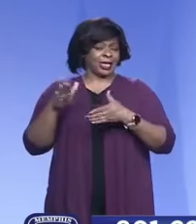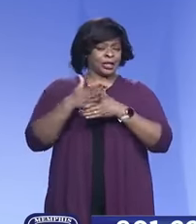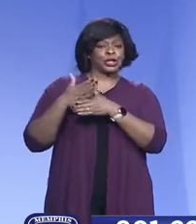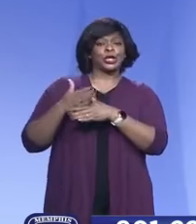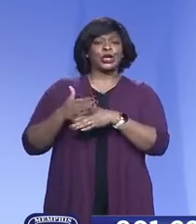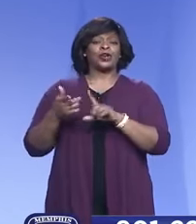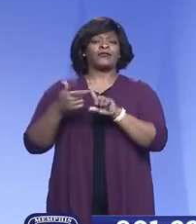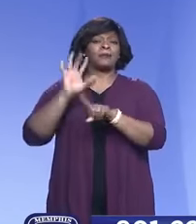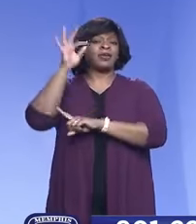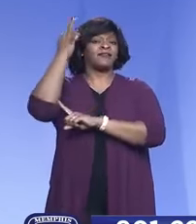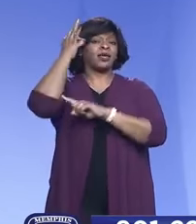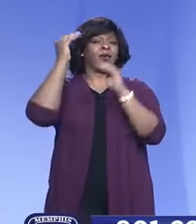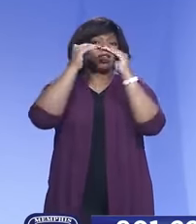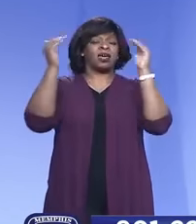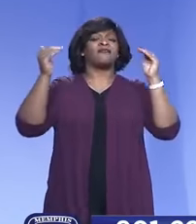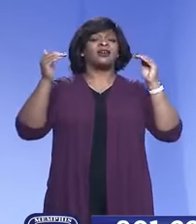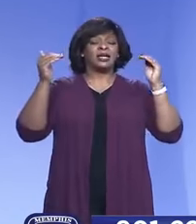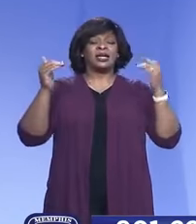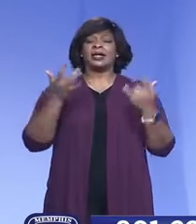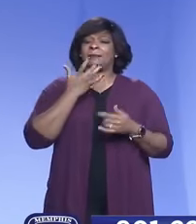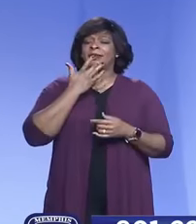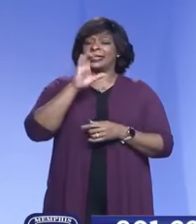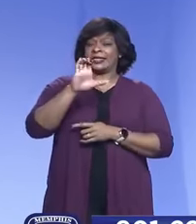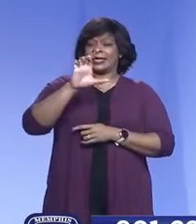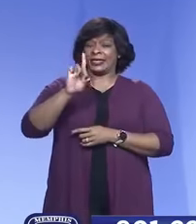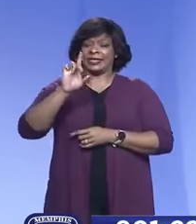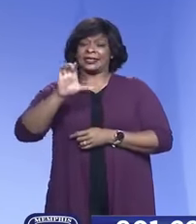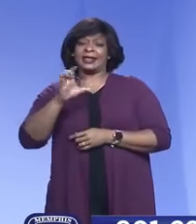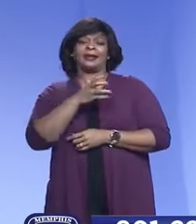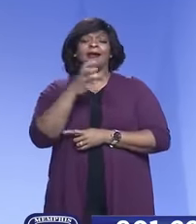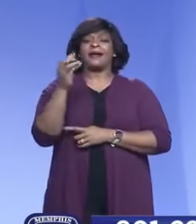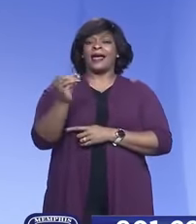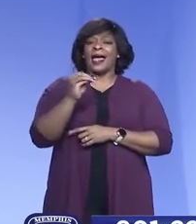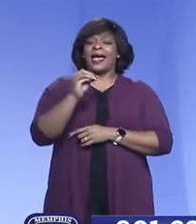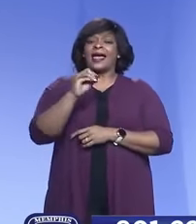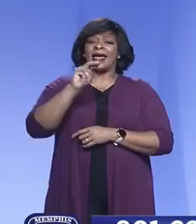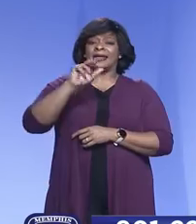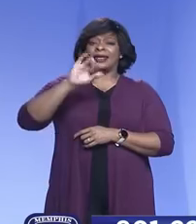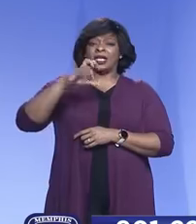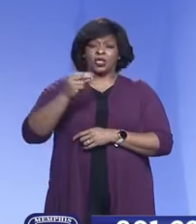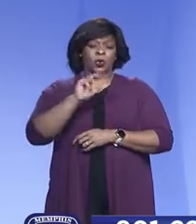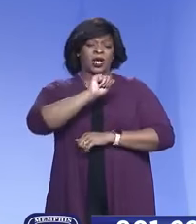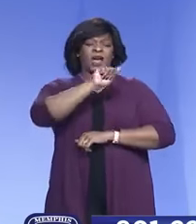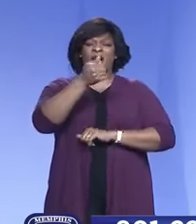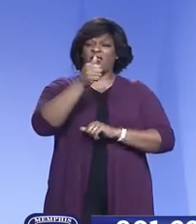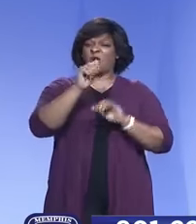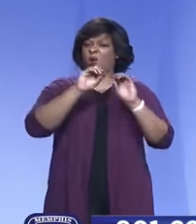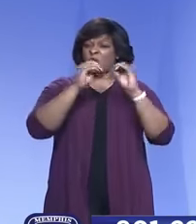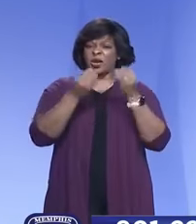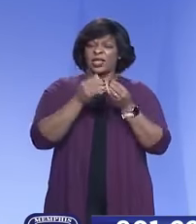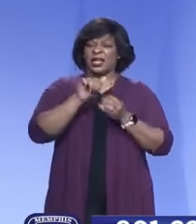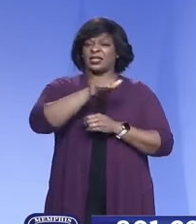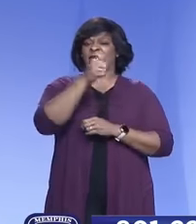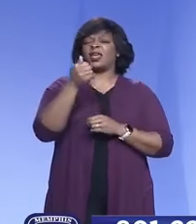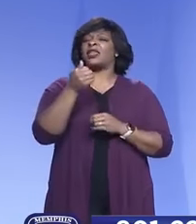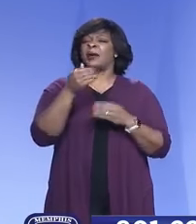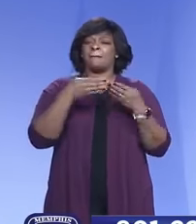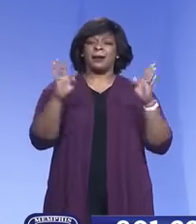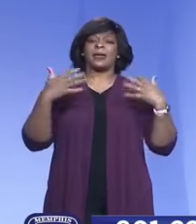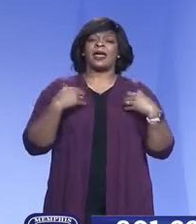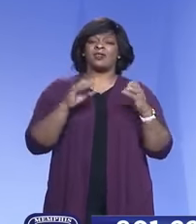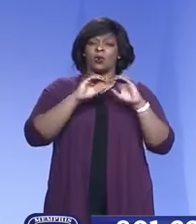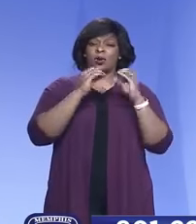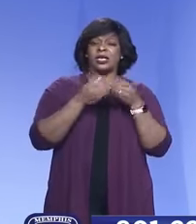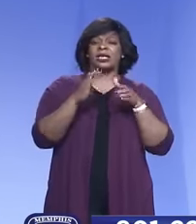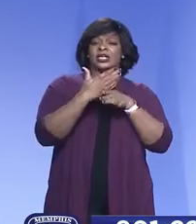shared from the federal level, particularly the CDC and NACCHO, another organization that's a public health organization, have